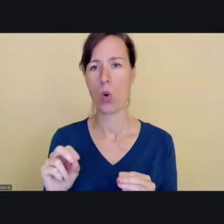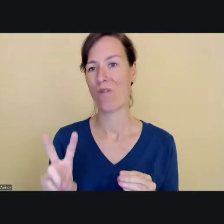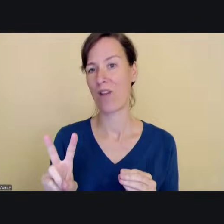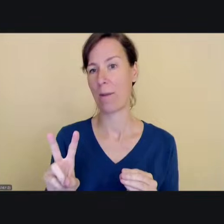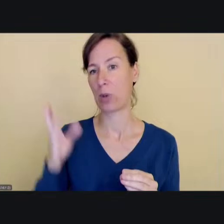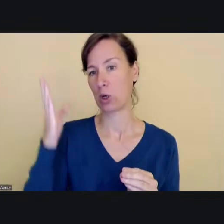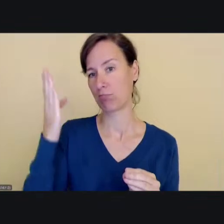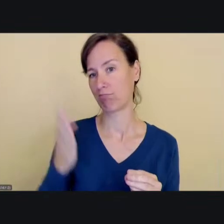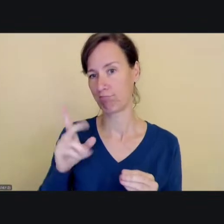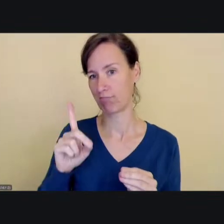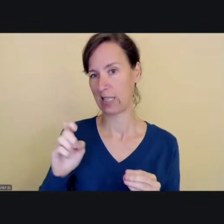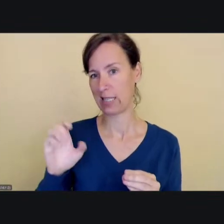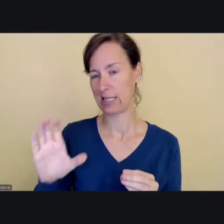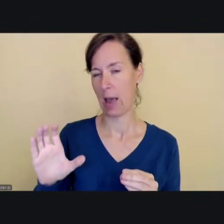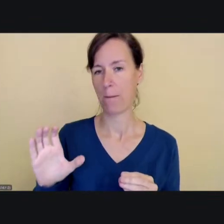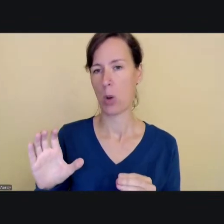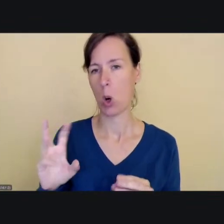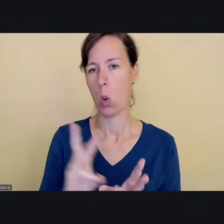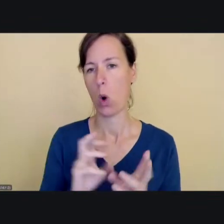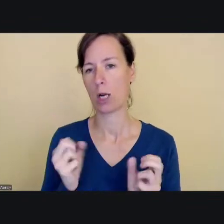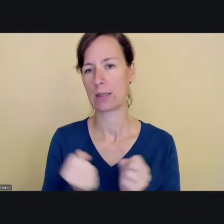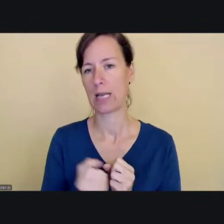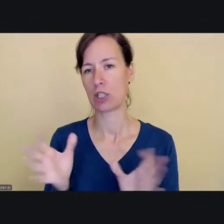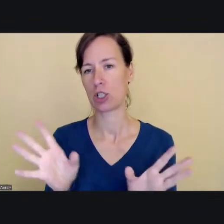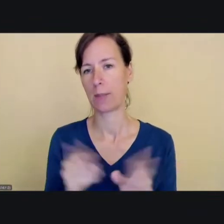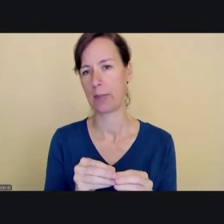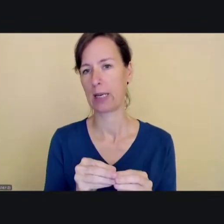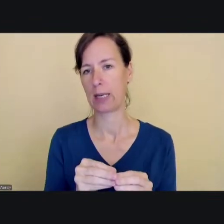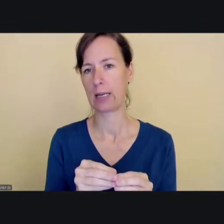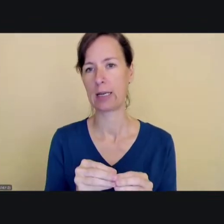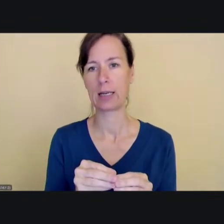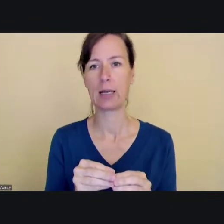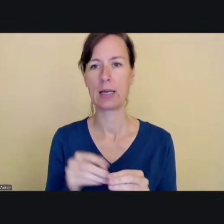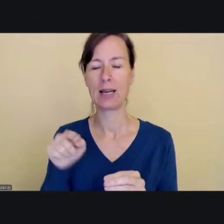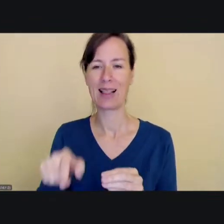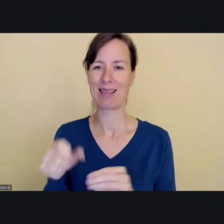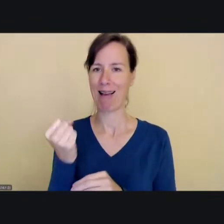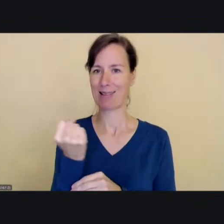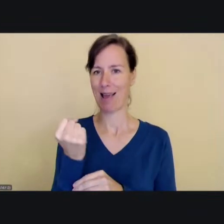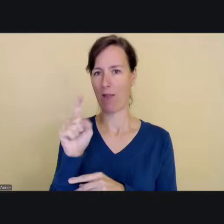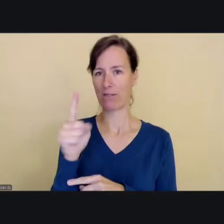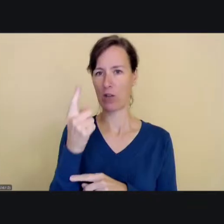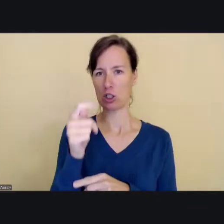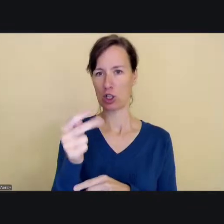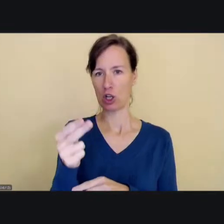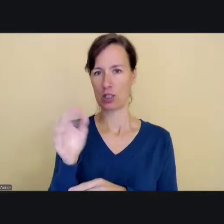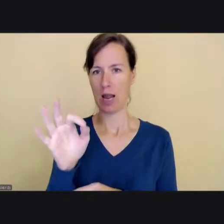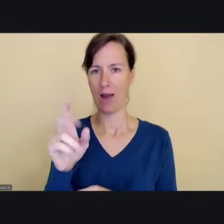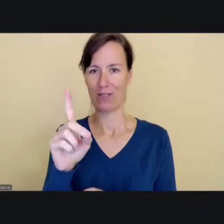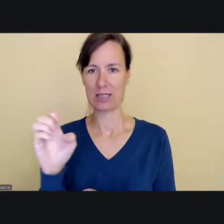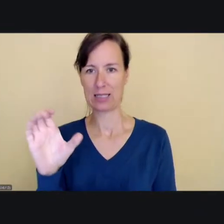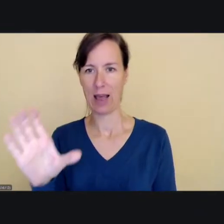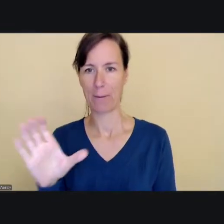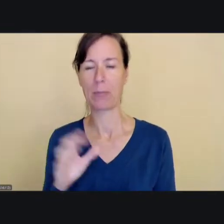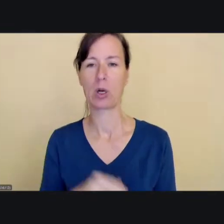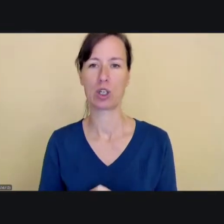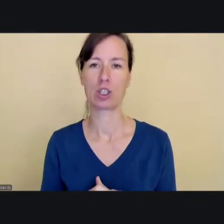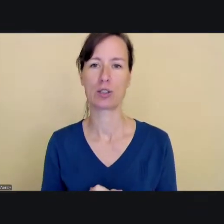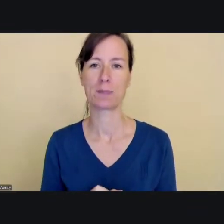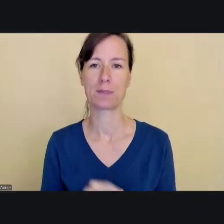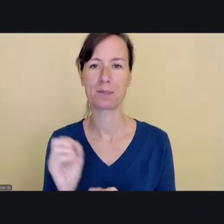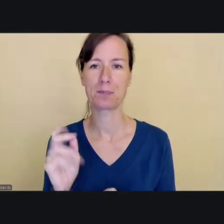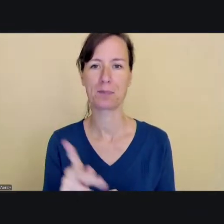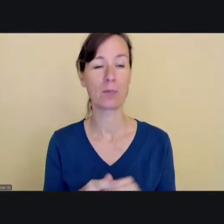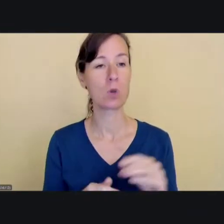November/December work session meeting, which is held, by the way, the first Thursday of December. Yeah. All right. So the 23rd will be